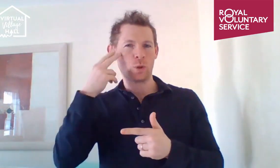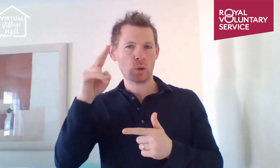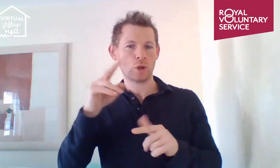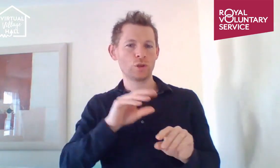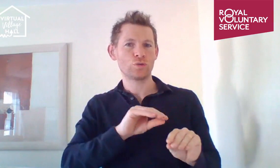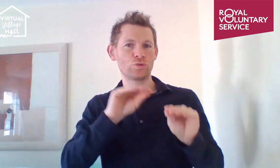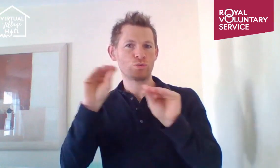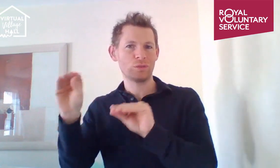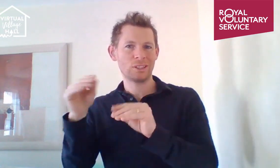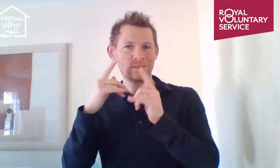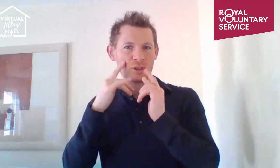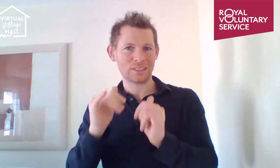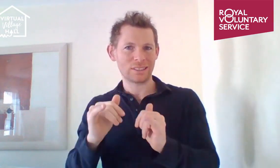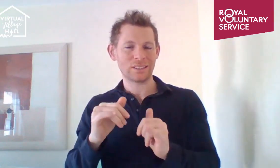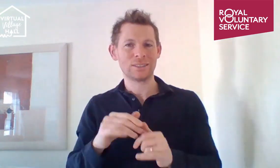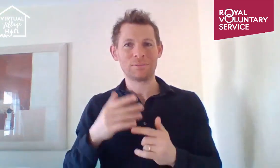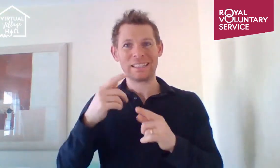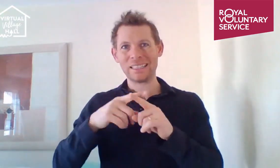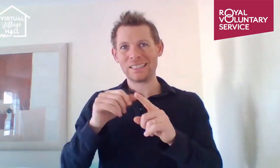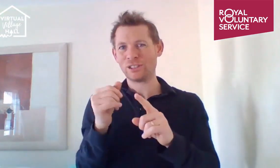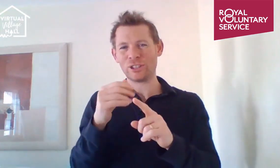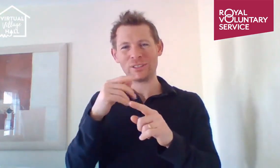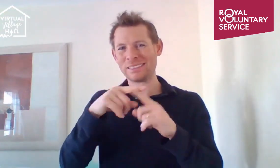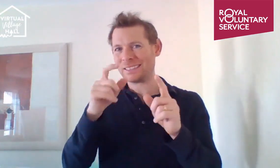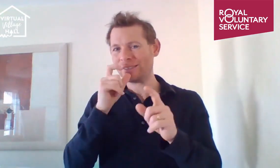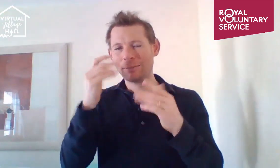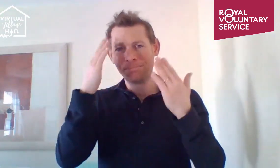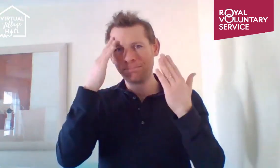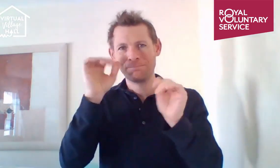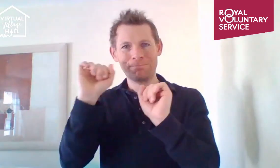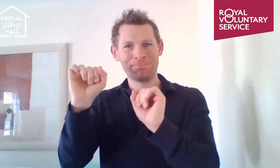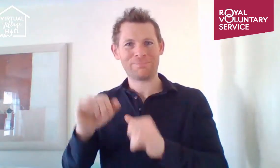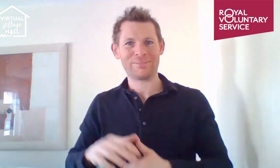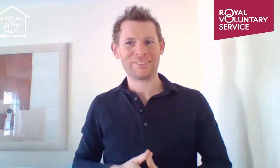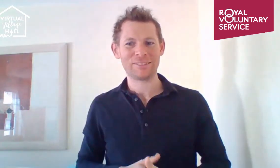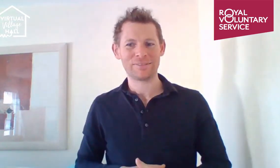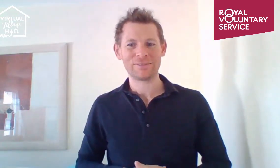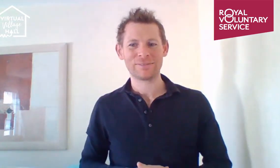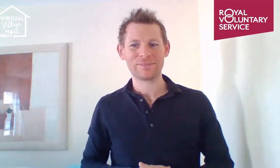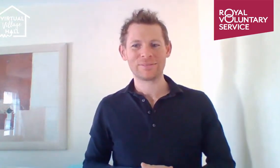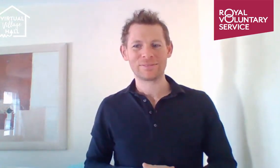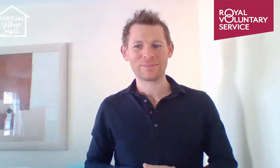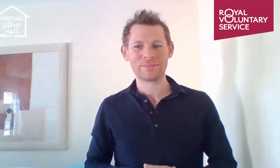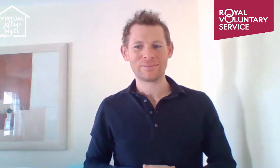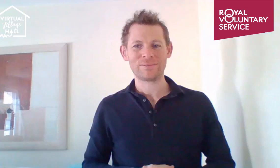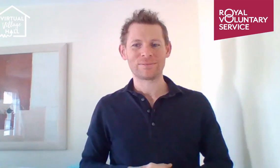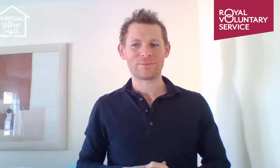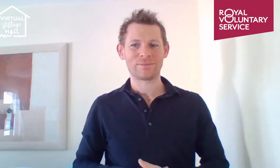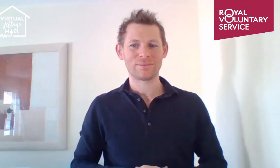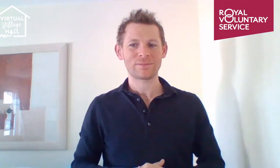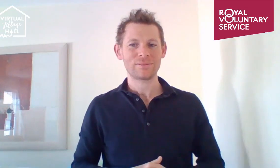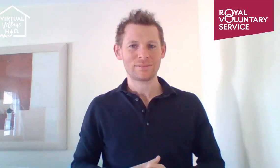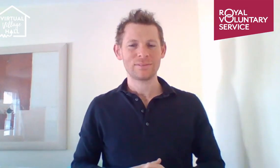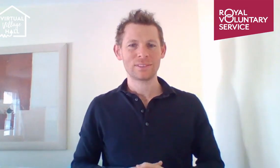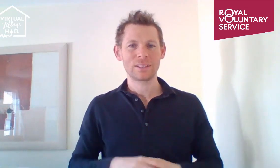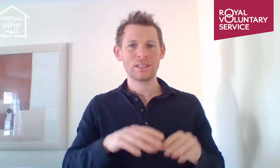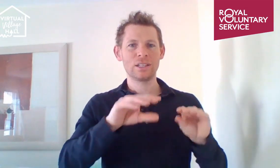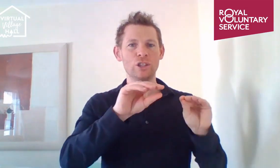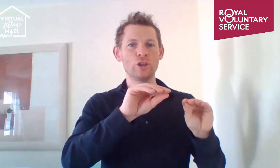secondary school, we call it a transfer test. I'm sure it's a wee bit different if you're in England, Scotland, or Wales. I'm not sure of the right term for it. But